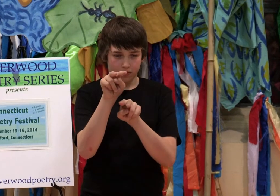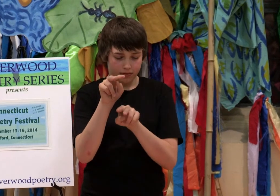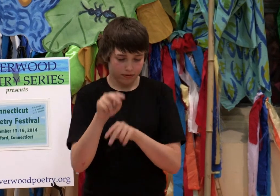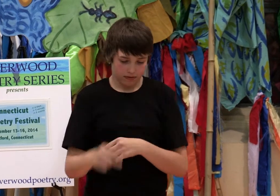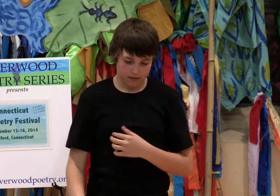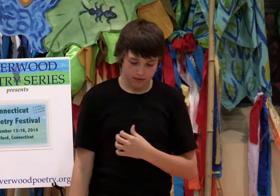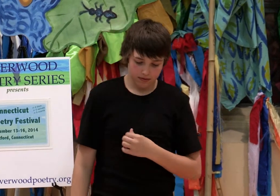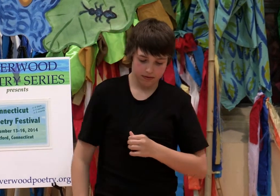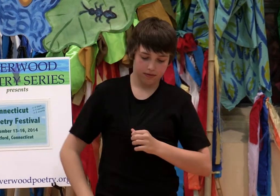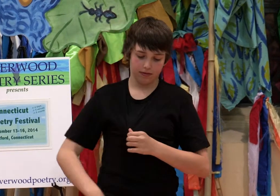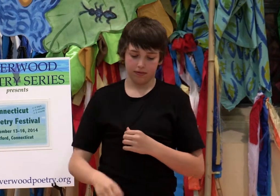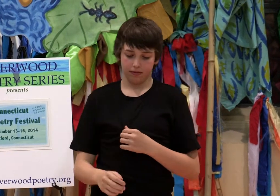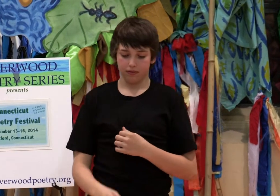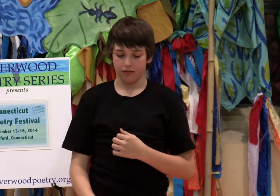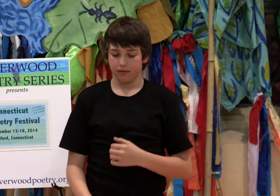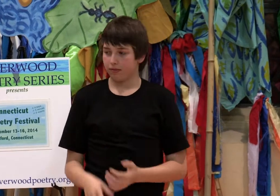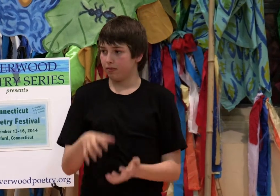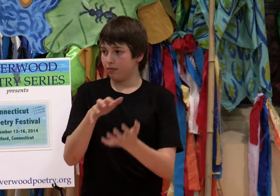staring at you.